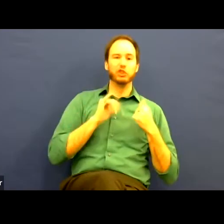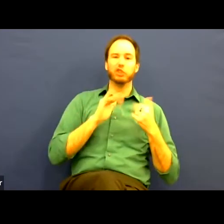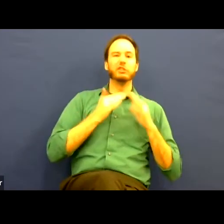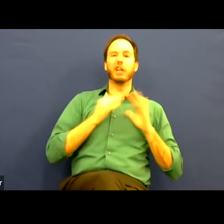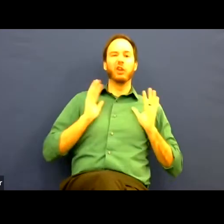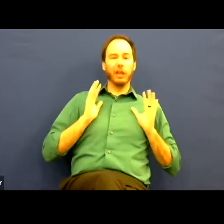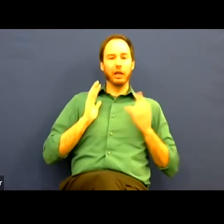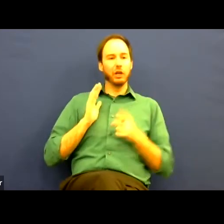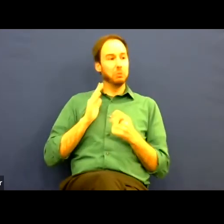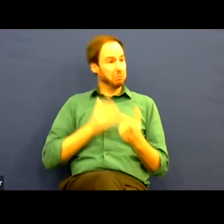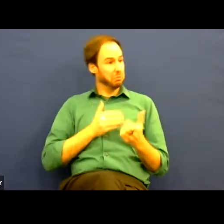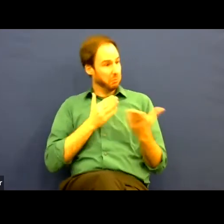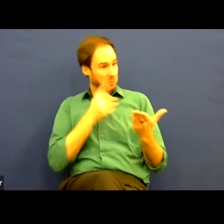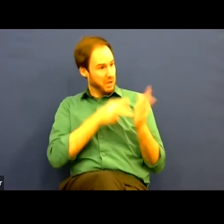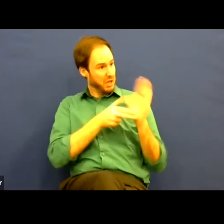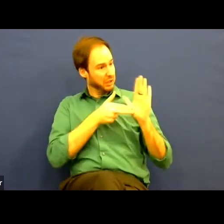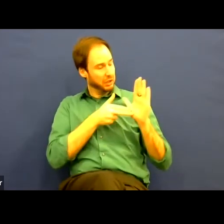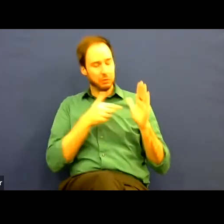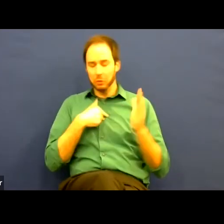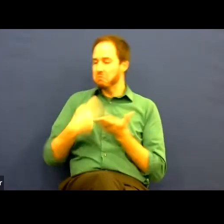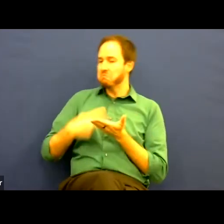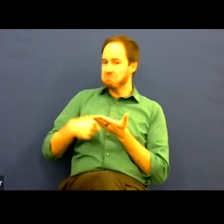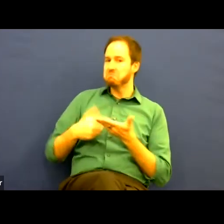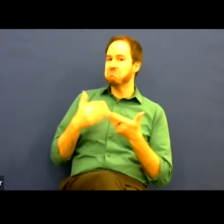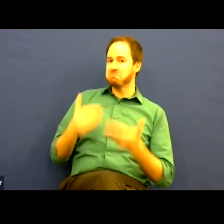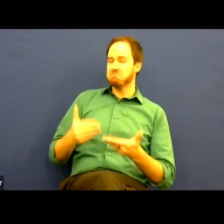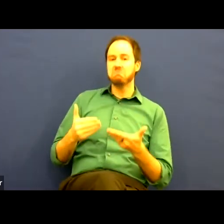we discussed it at the workshop. And